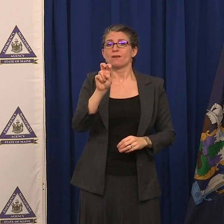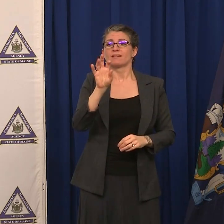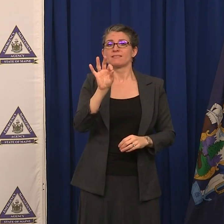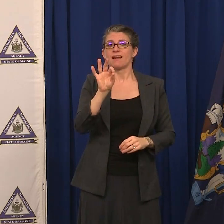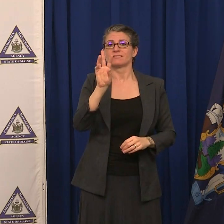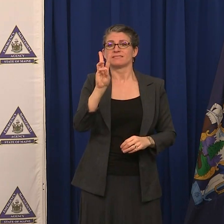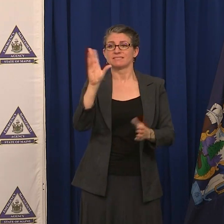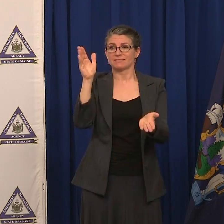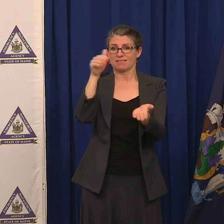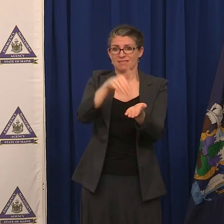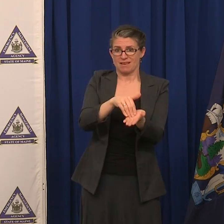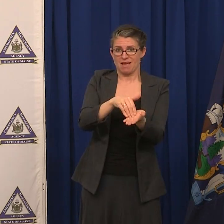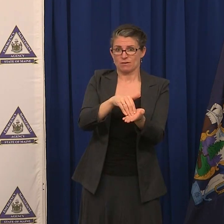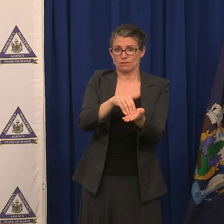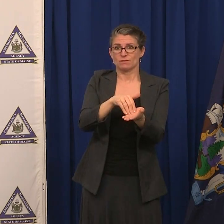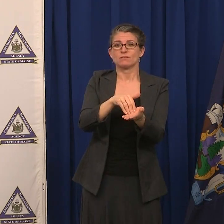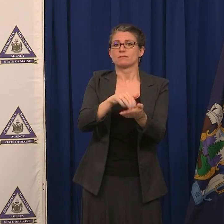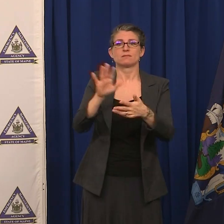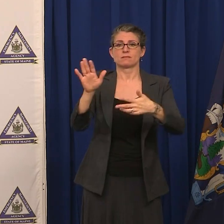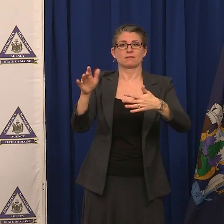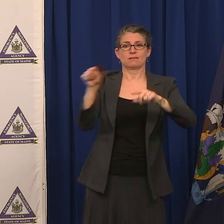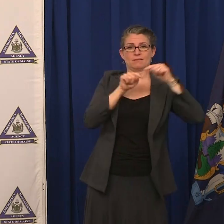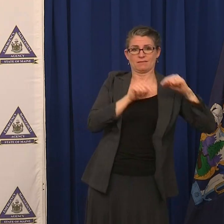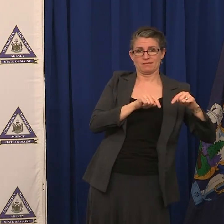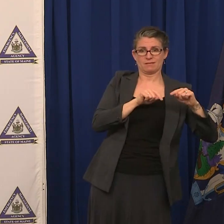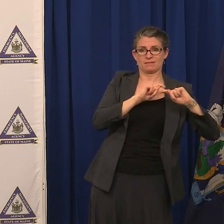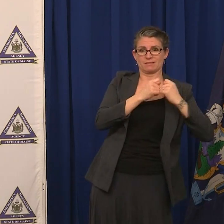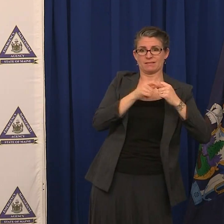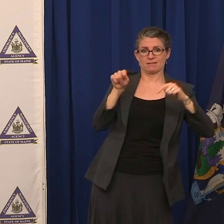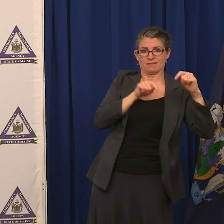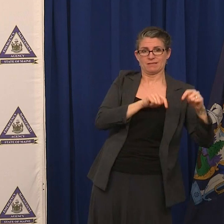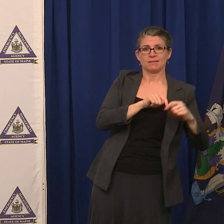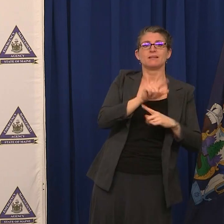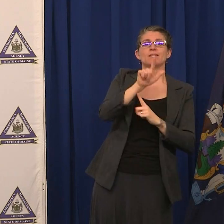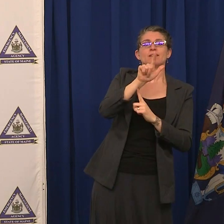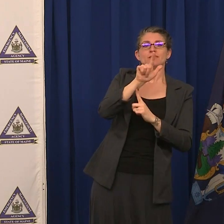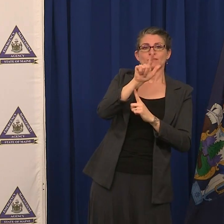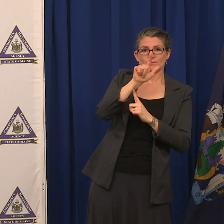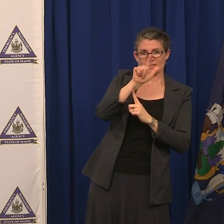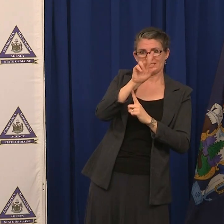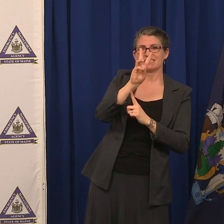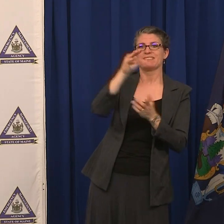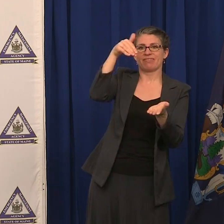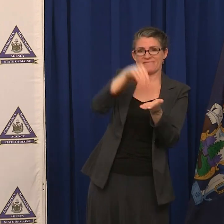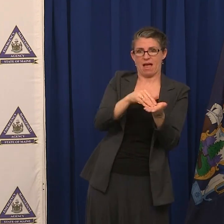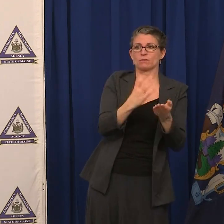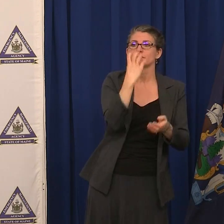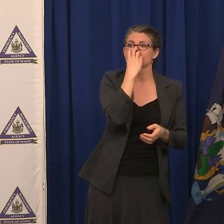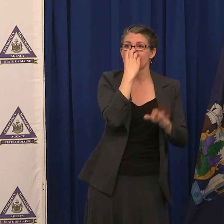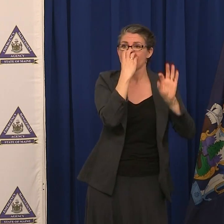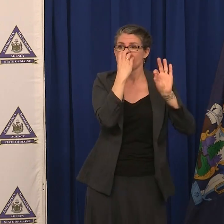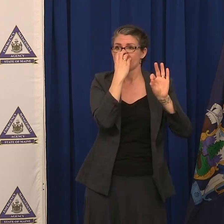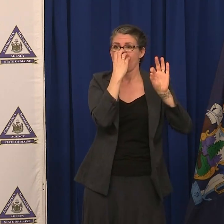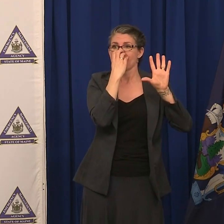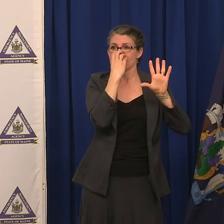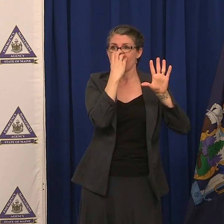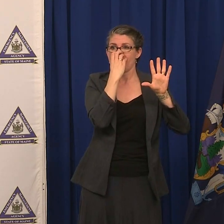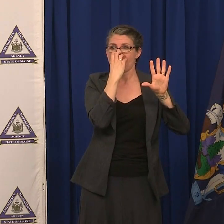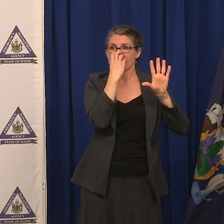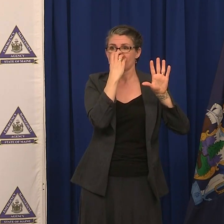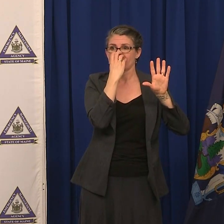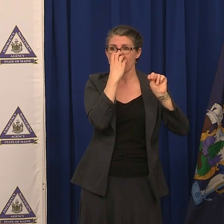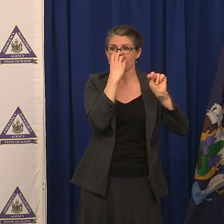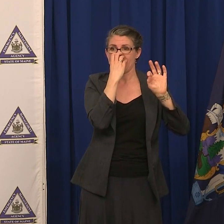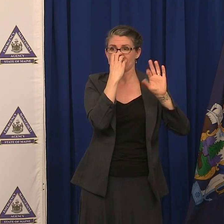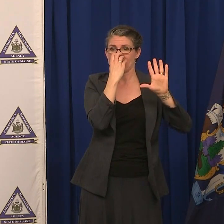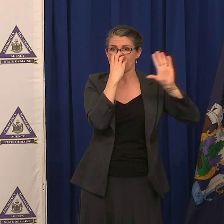we'll be at approximately in total about 85,000. Very rough numbers. That's still not where we need to be.